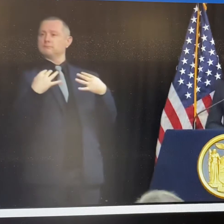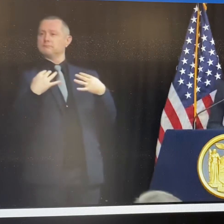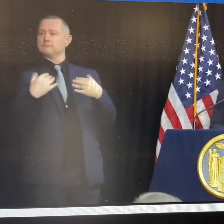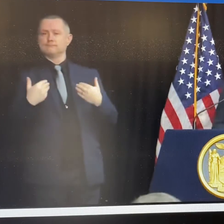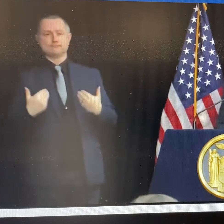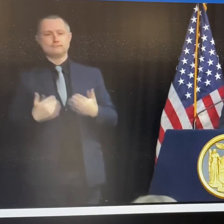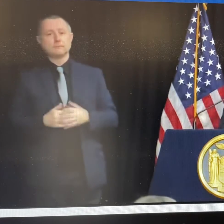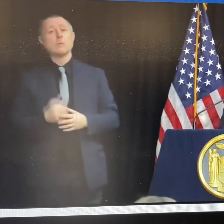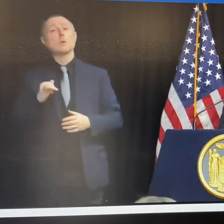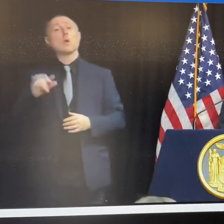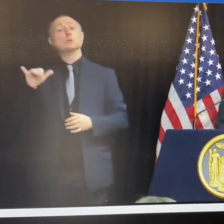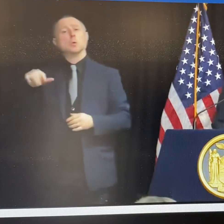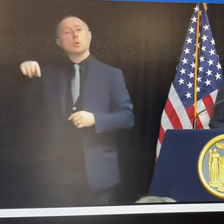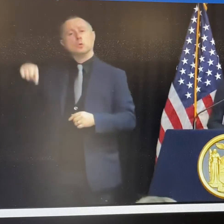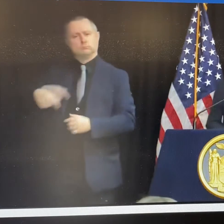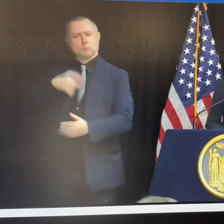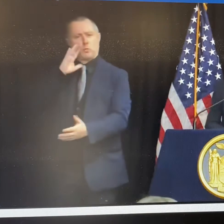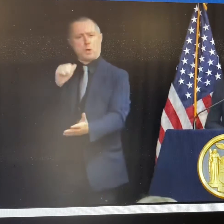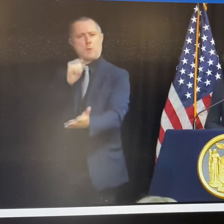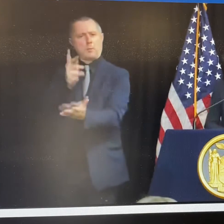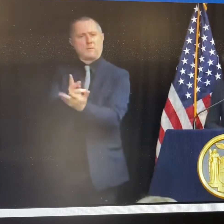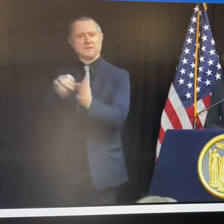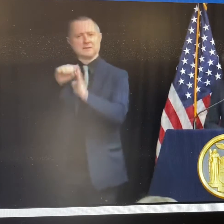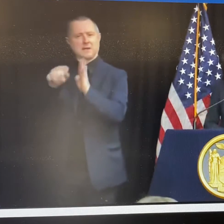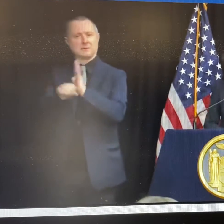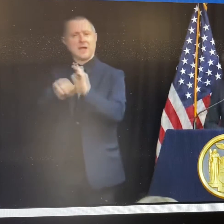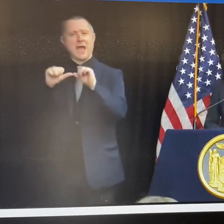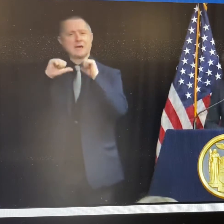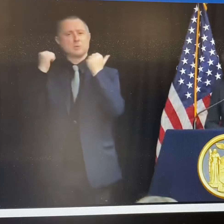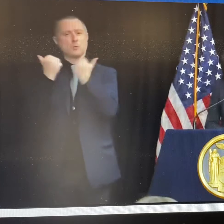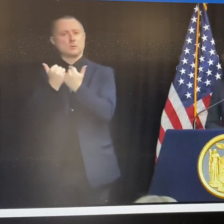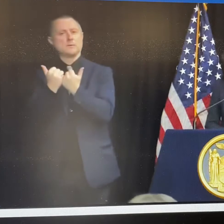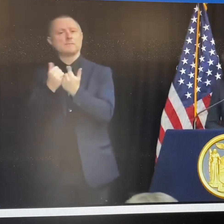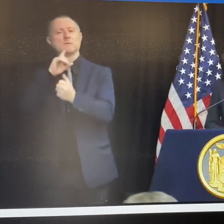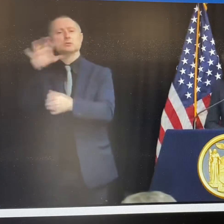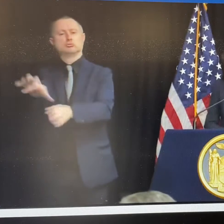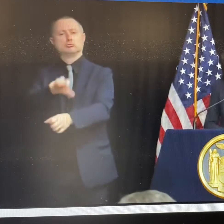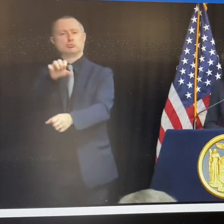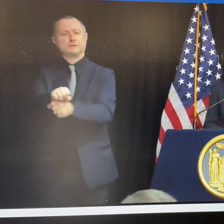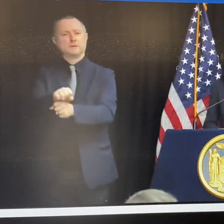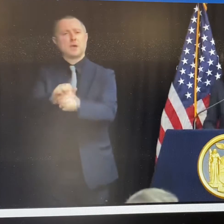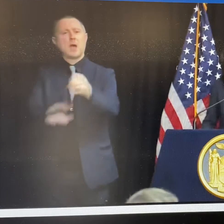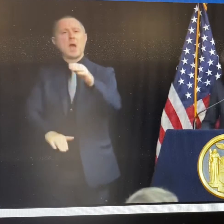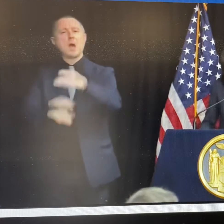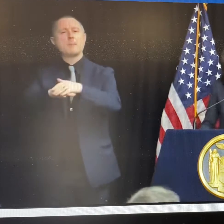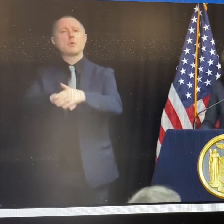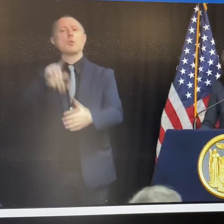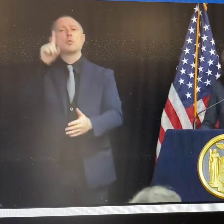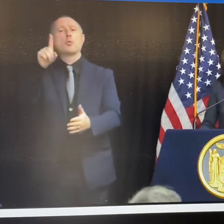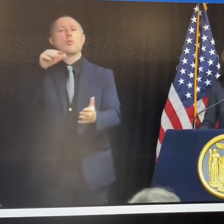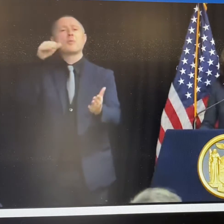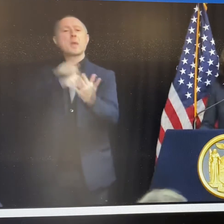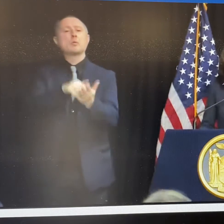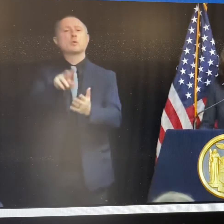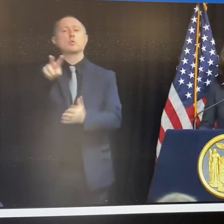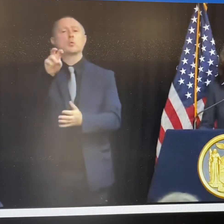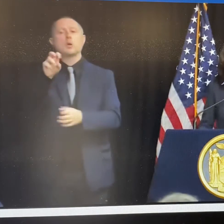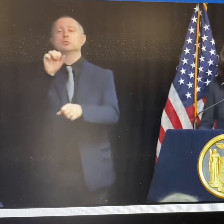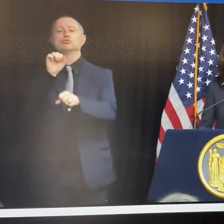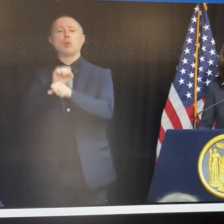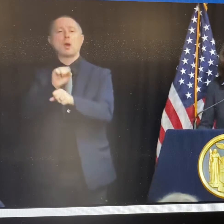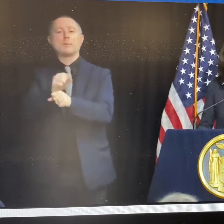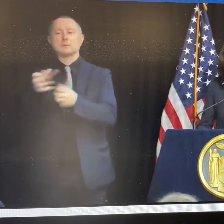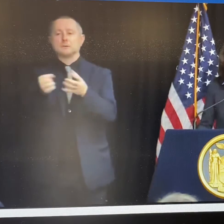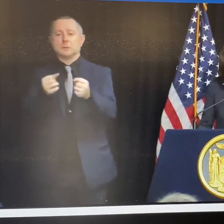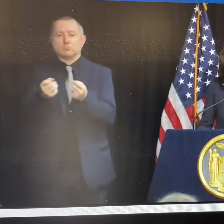is authorizing state agencies to designate up to 1,200 positions be filled by qualified people with disabilities.